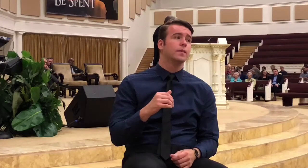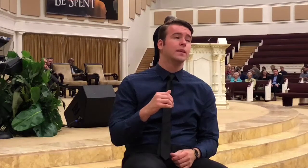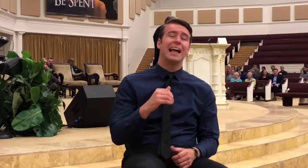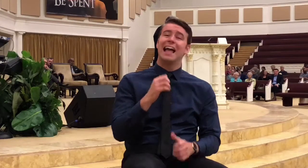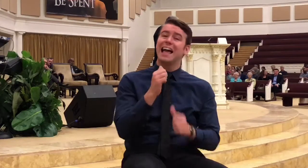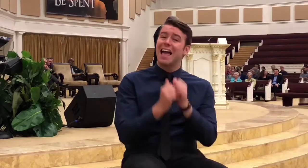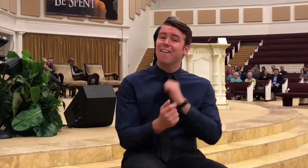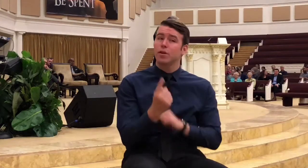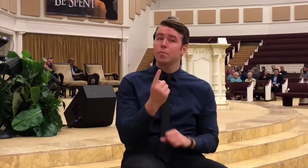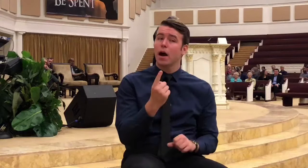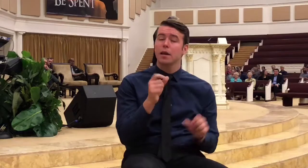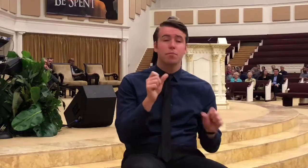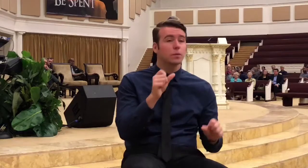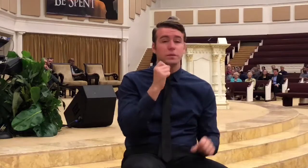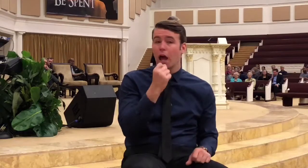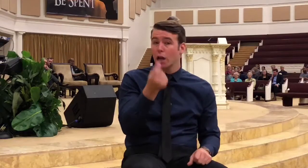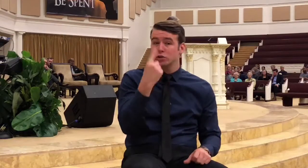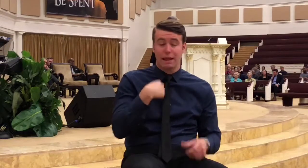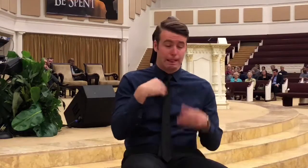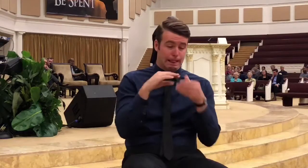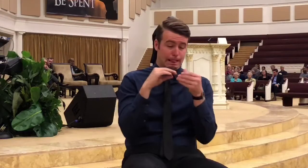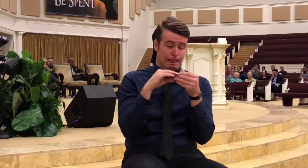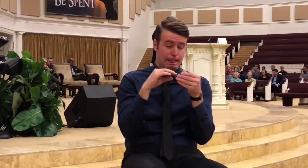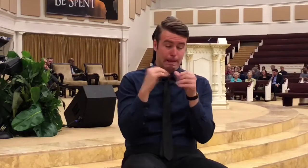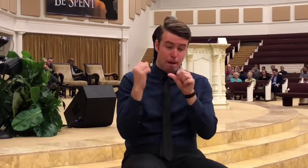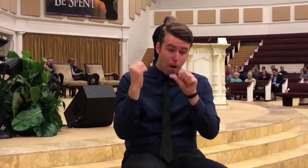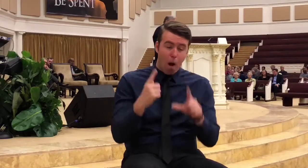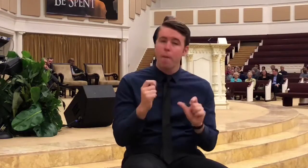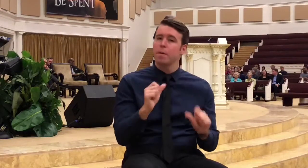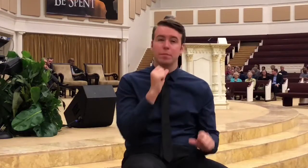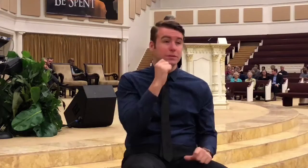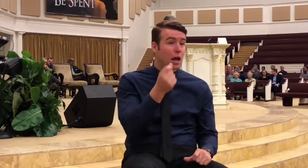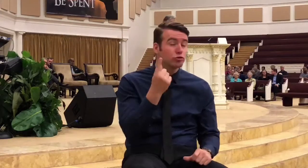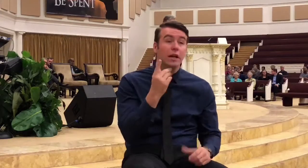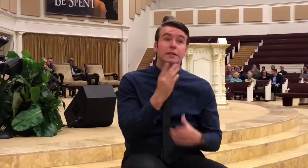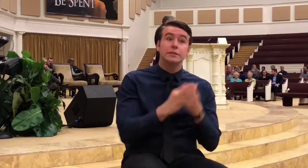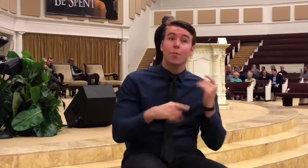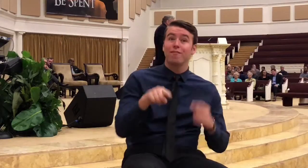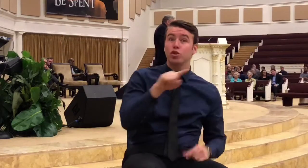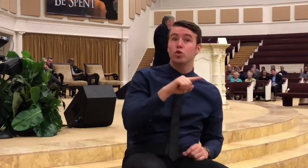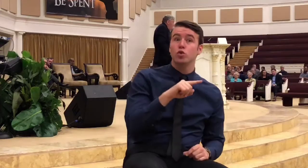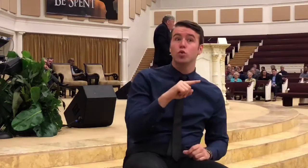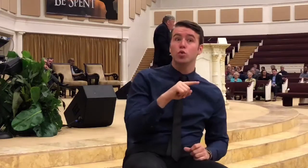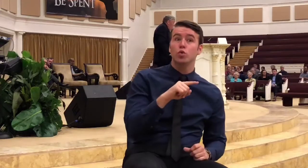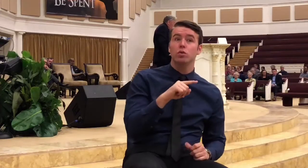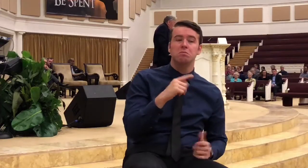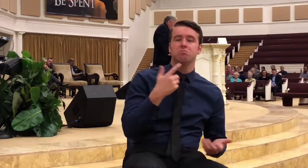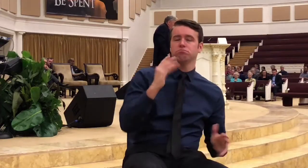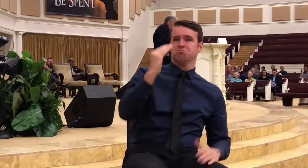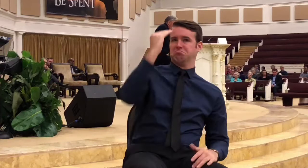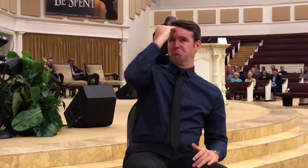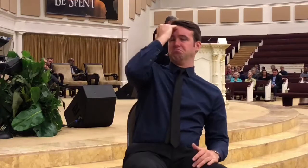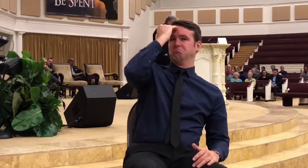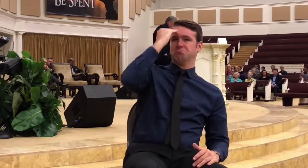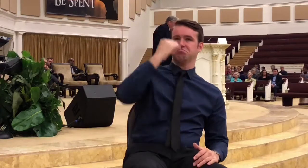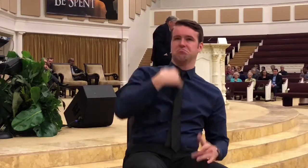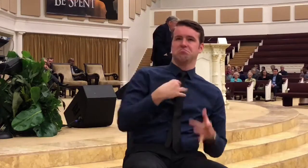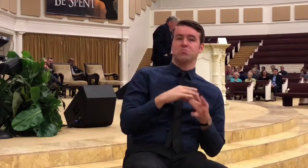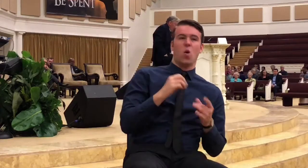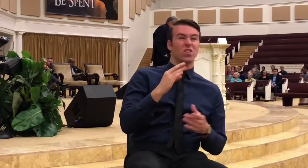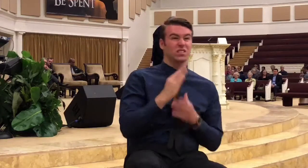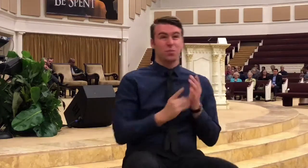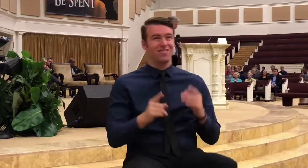everybody doesn't understand all of this. And there are some that almost no understanding of these